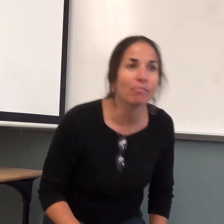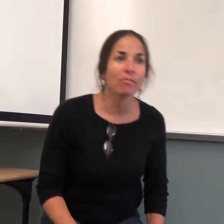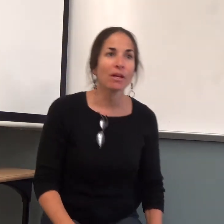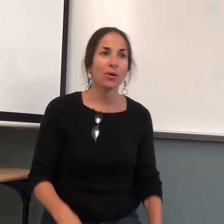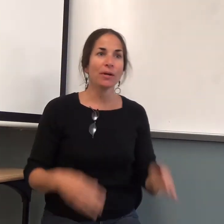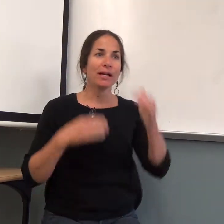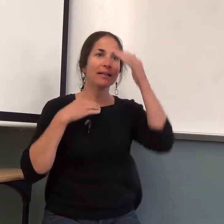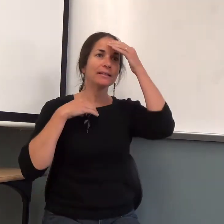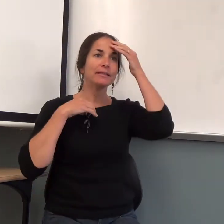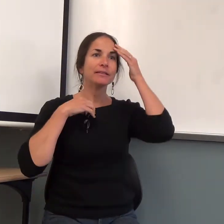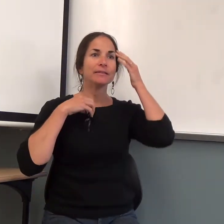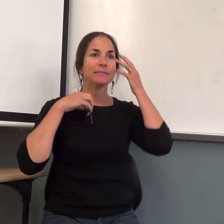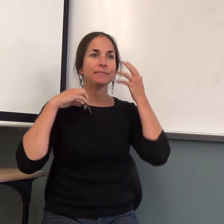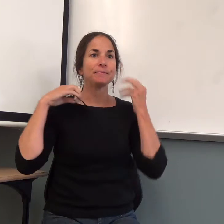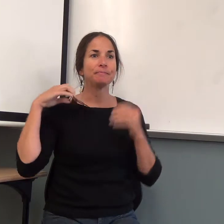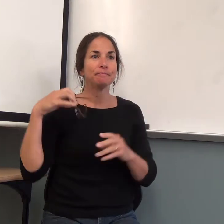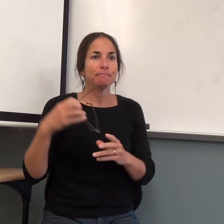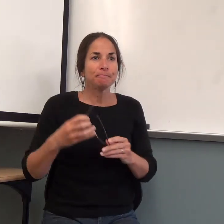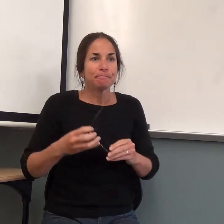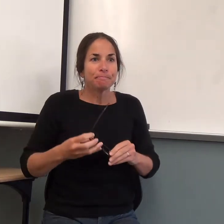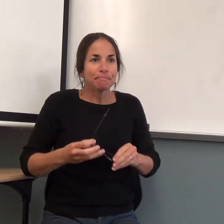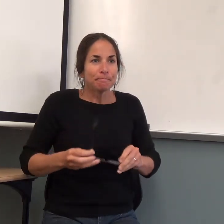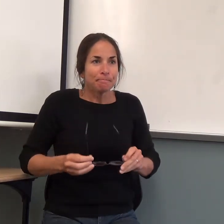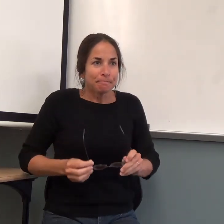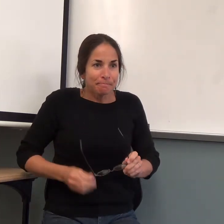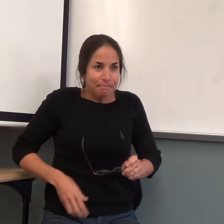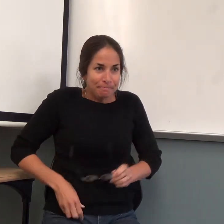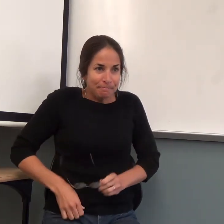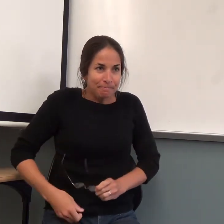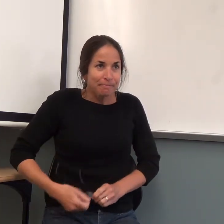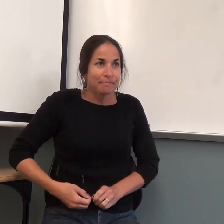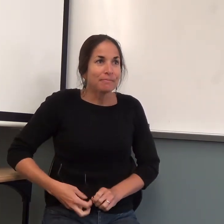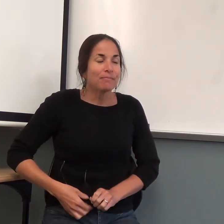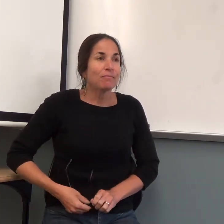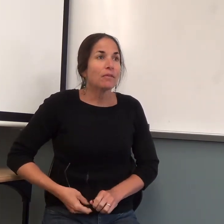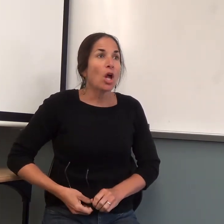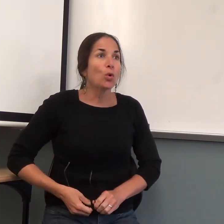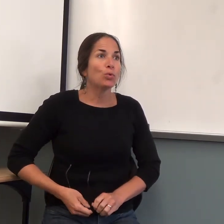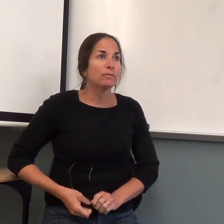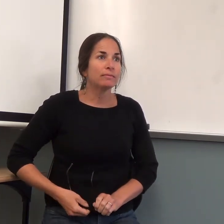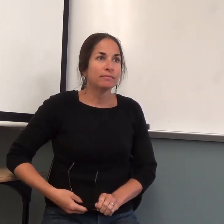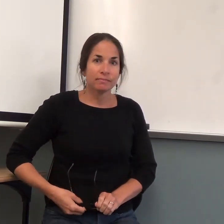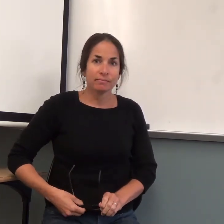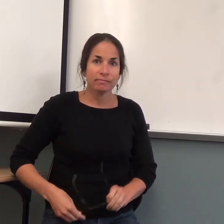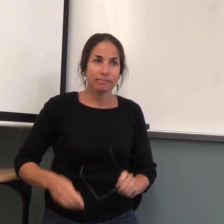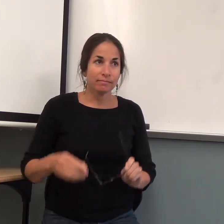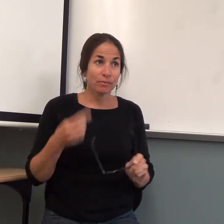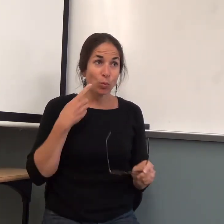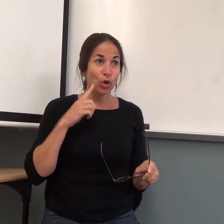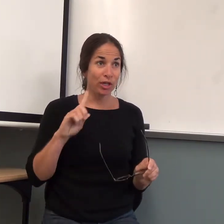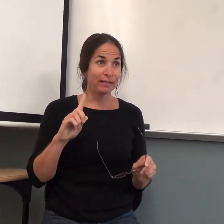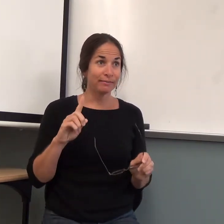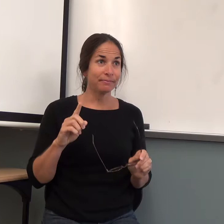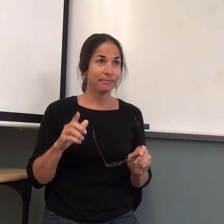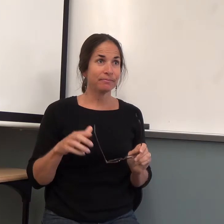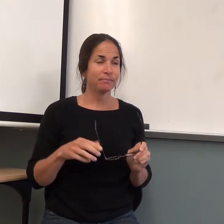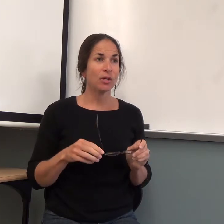of my uncle's friends, he used to ride a Harley. The last time I saw him was after he got out of the hospital when he lost his leg.